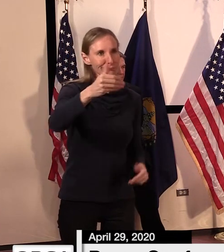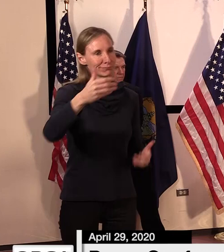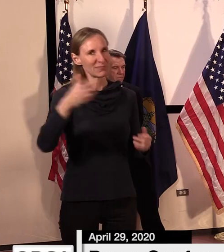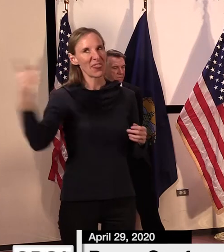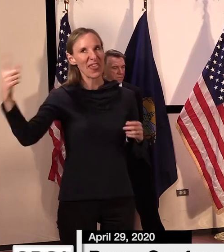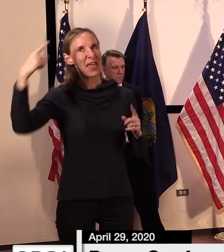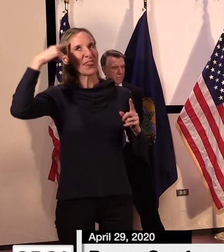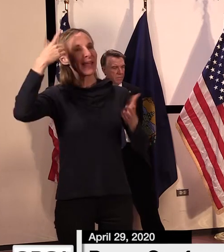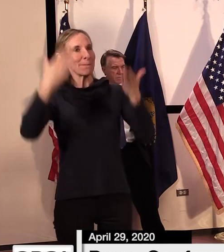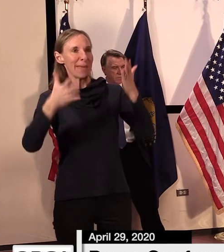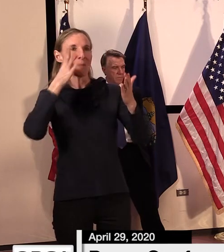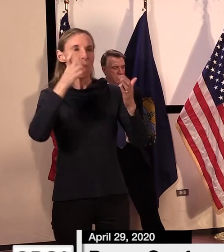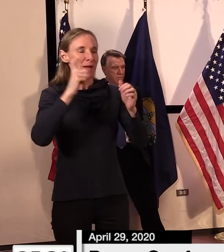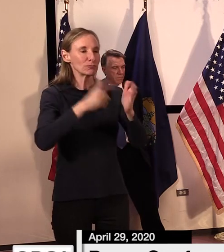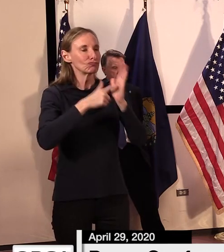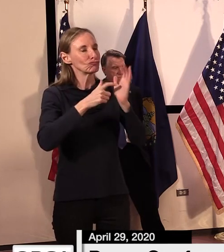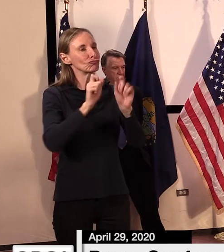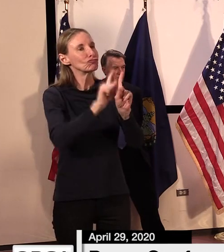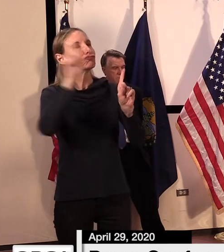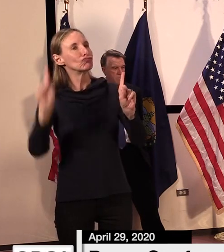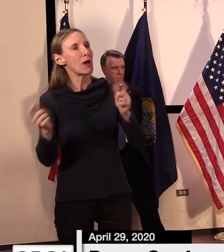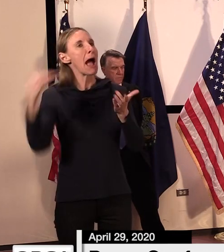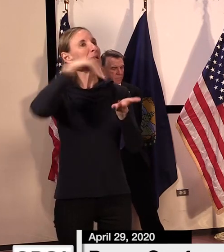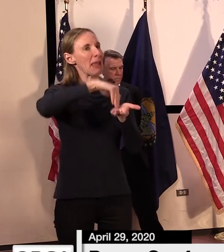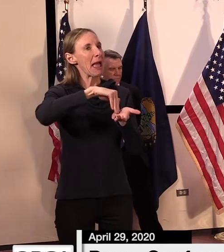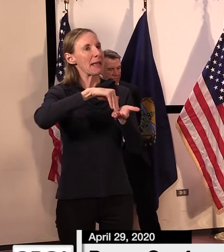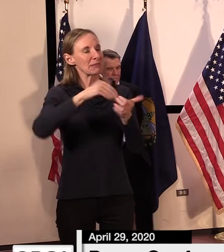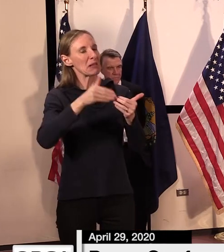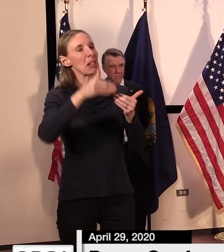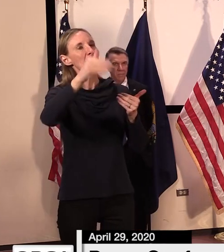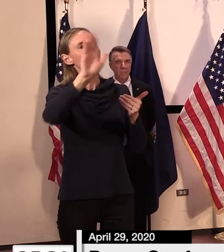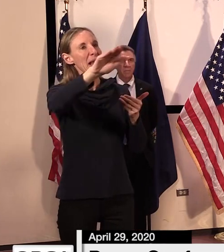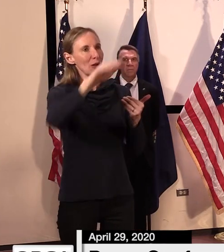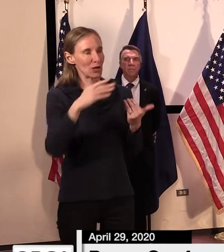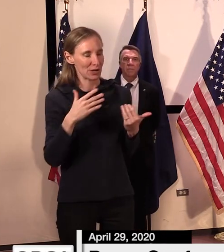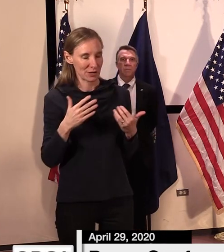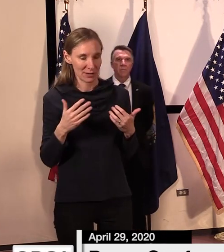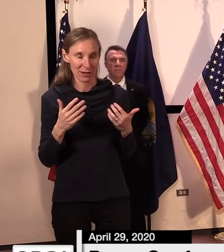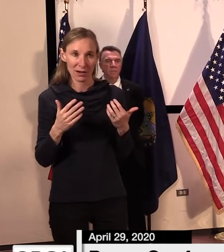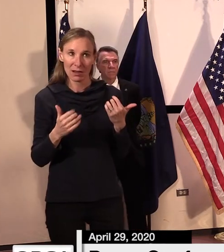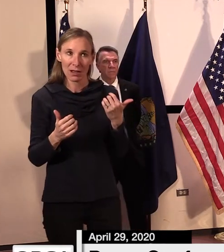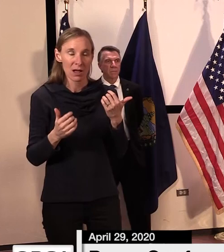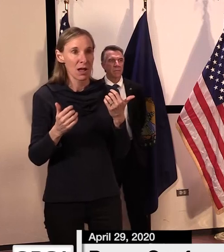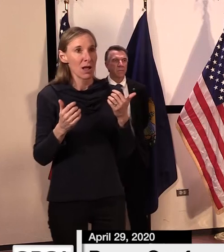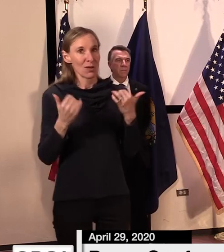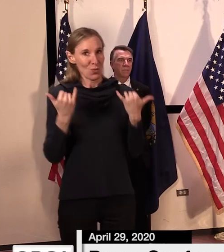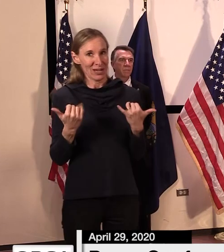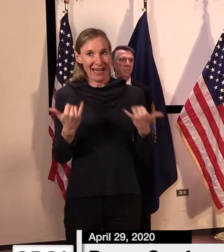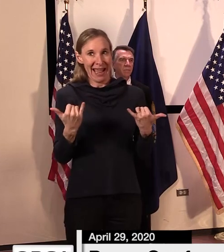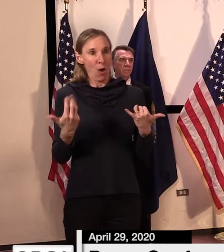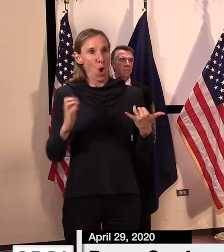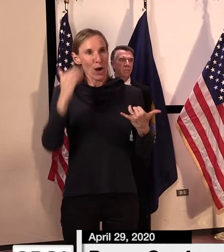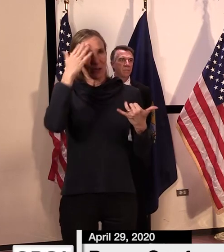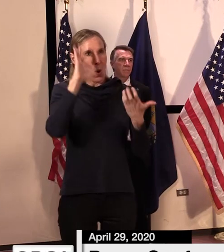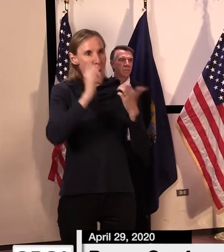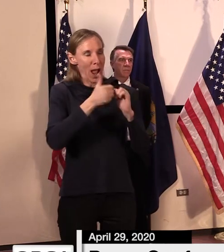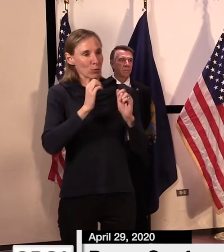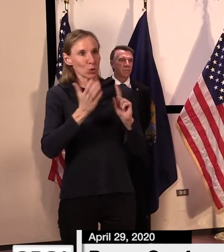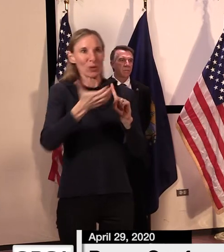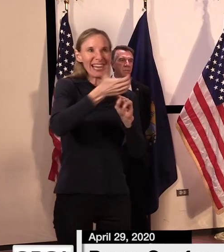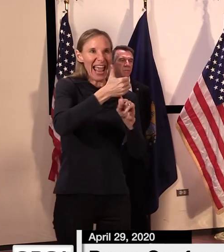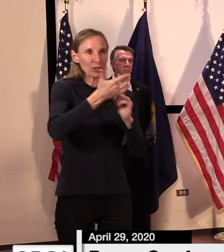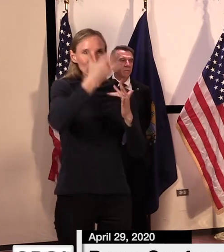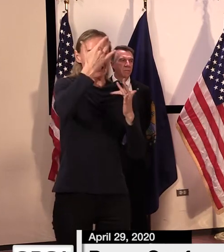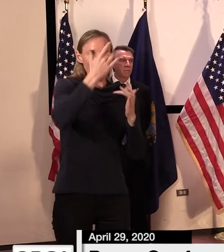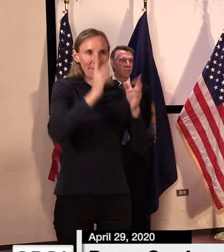that count. Because again, starting with containment, you've already got a much more strong